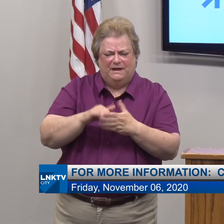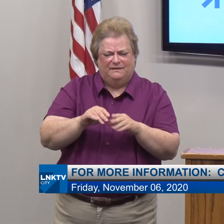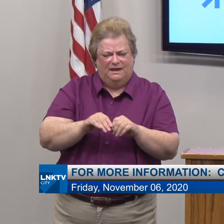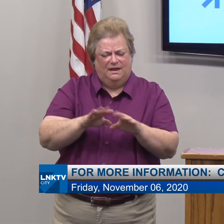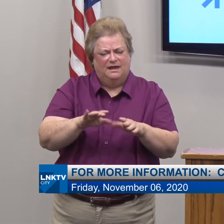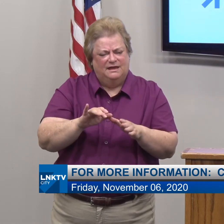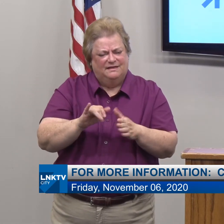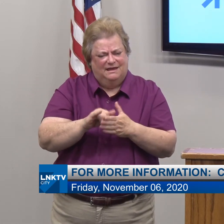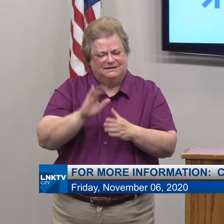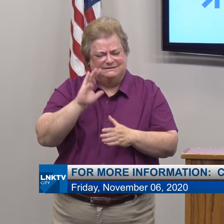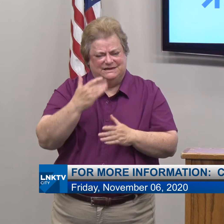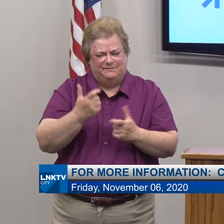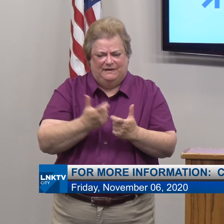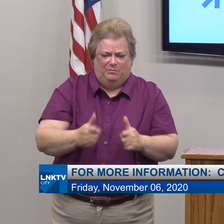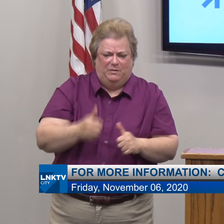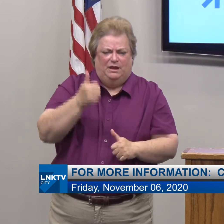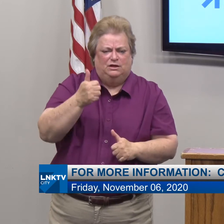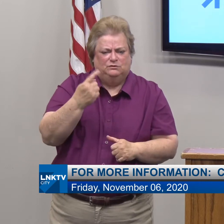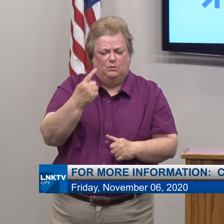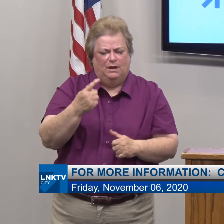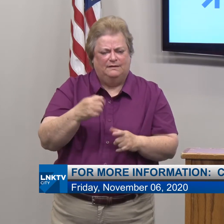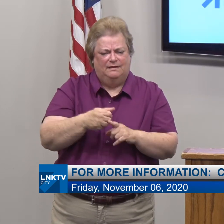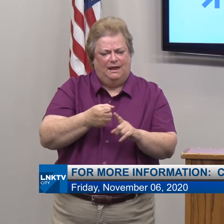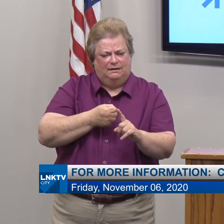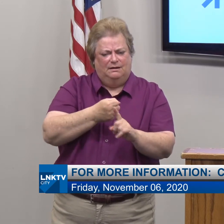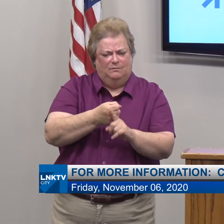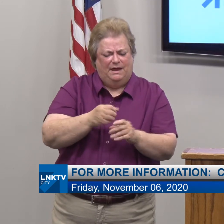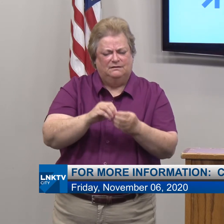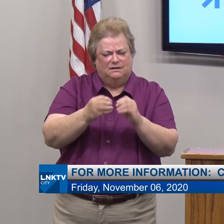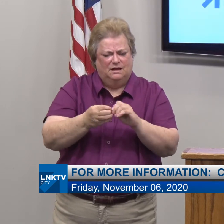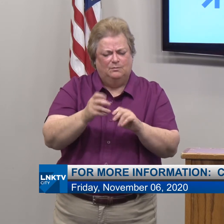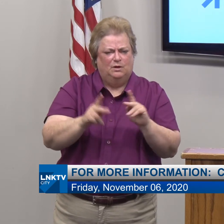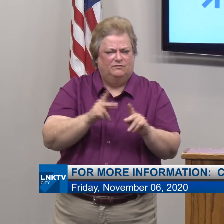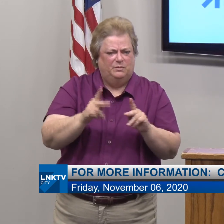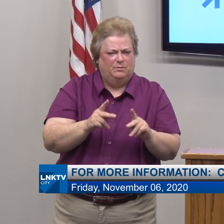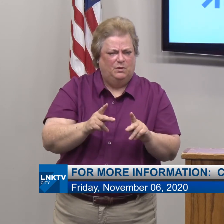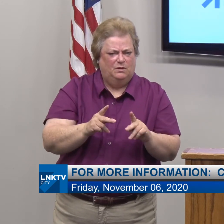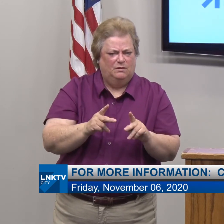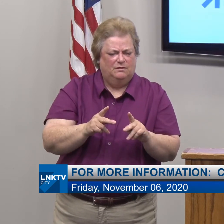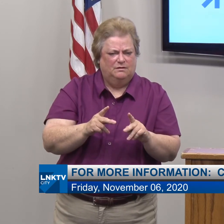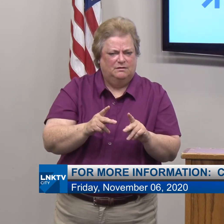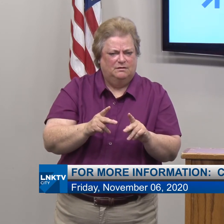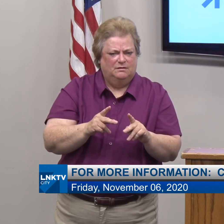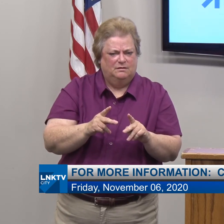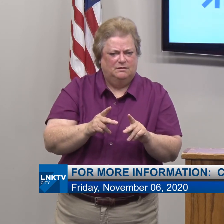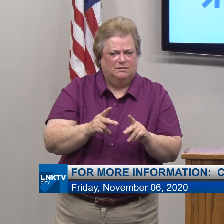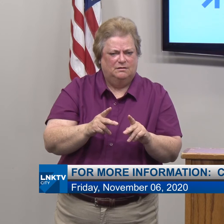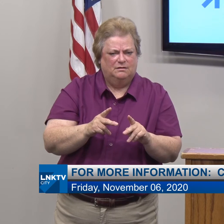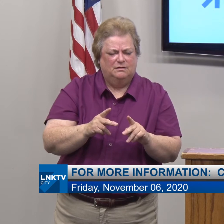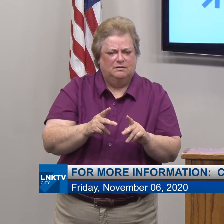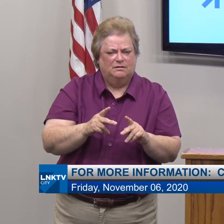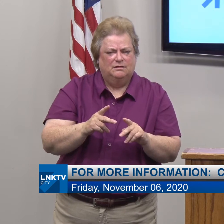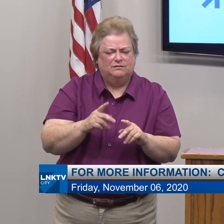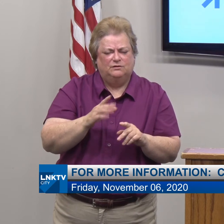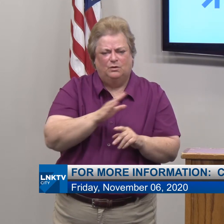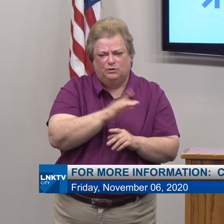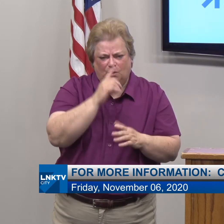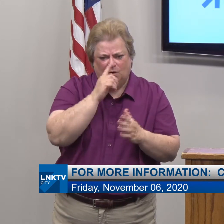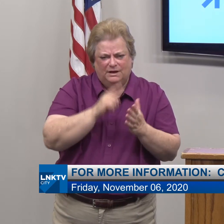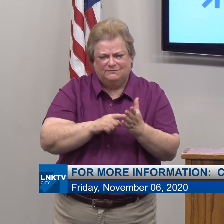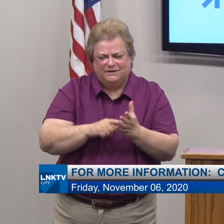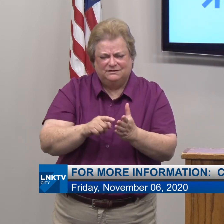biggest one we've had, at least in terms of number of people passing away. Through case investigations or anything, have you guys